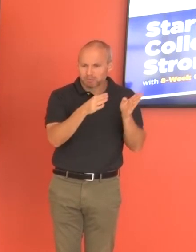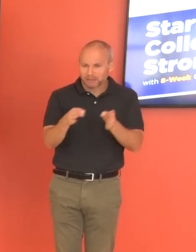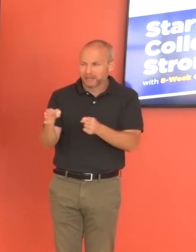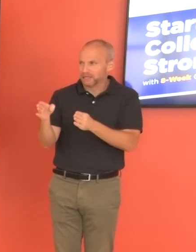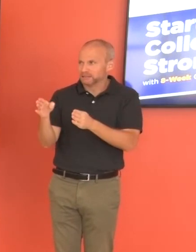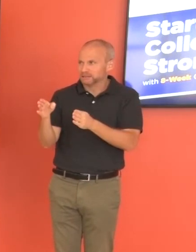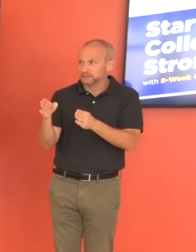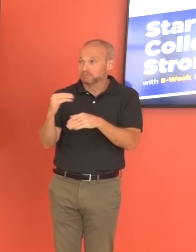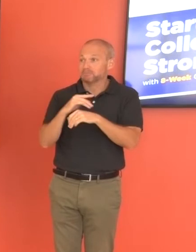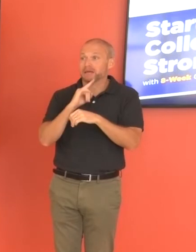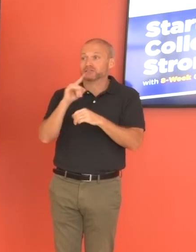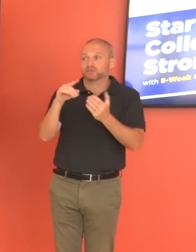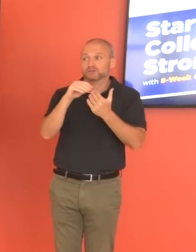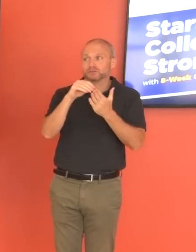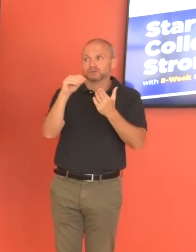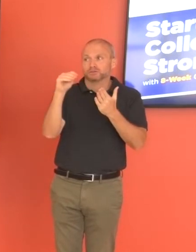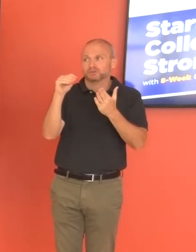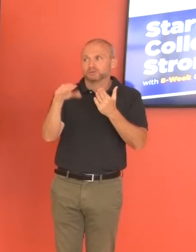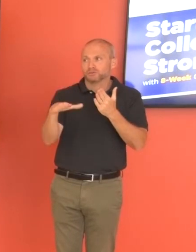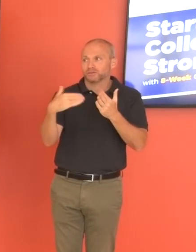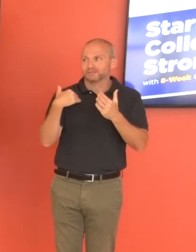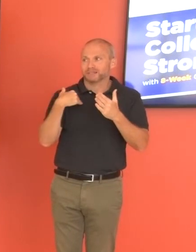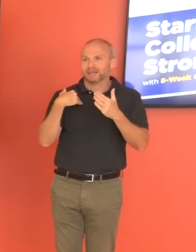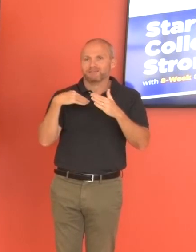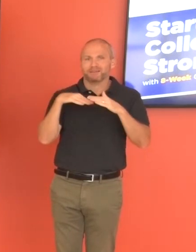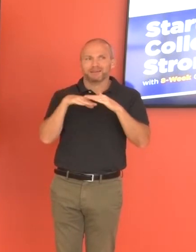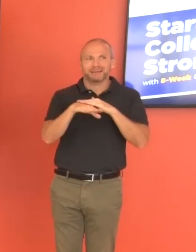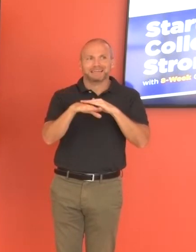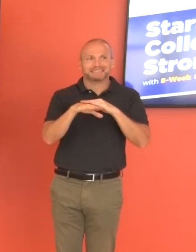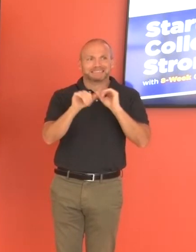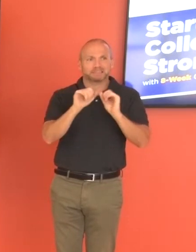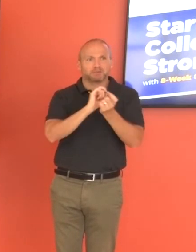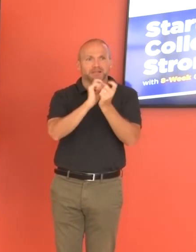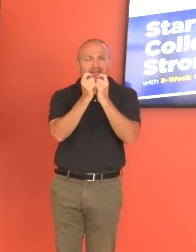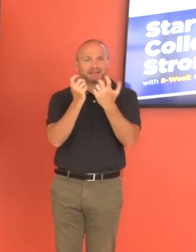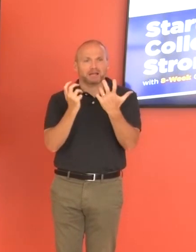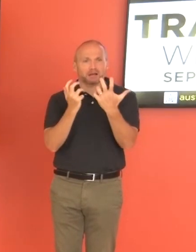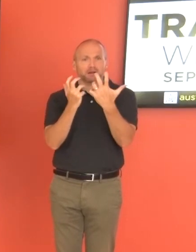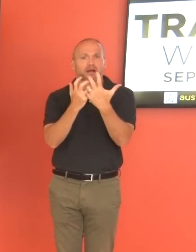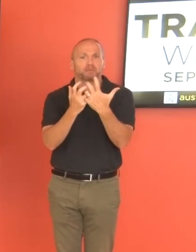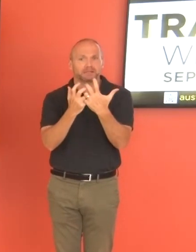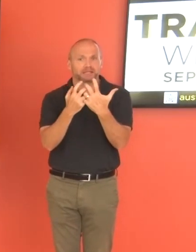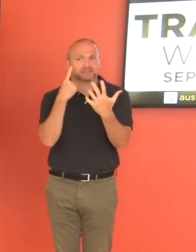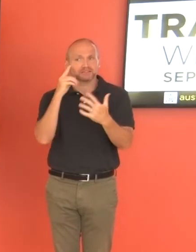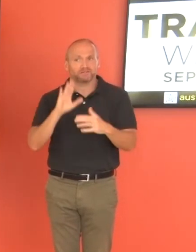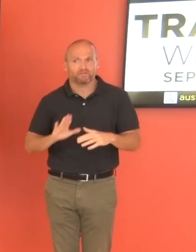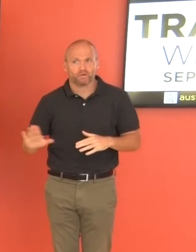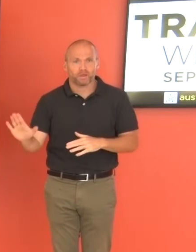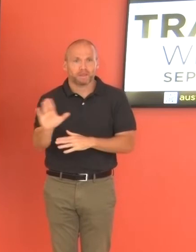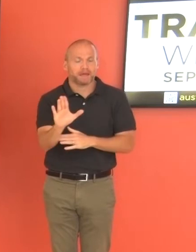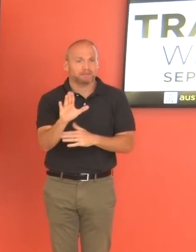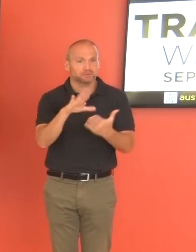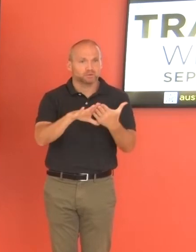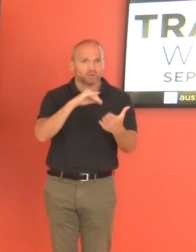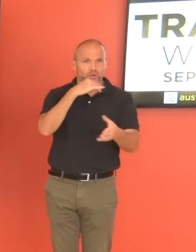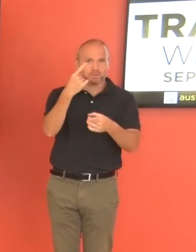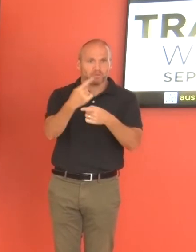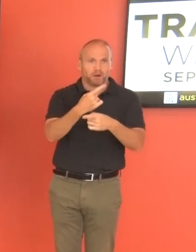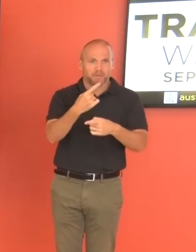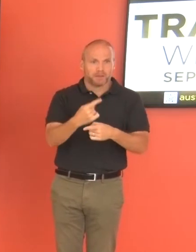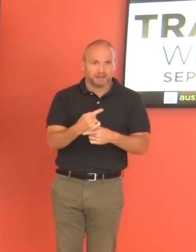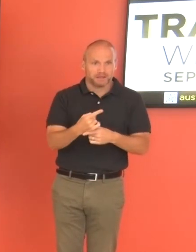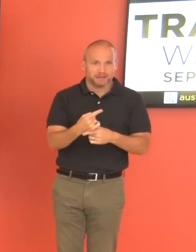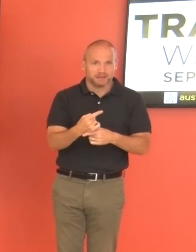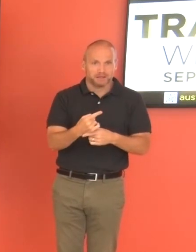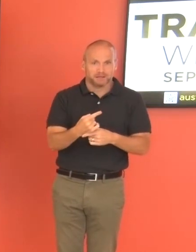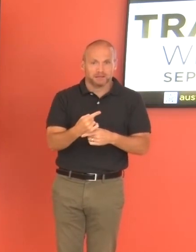that students have accessibility and accommodations for them to be able to learn properly, even